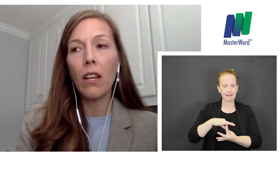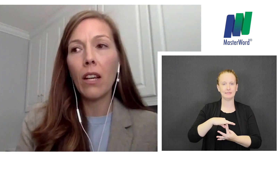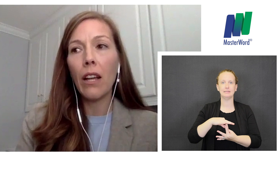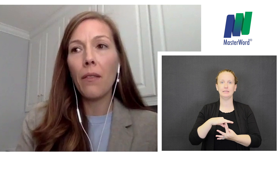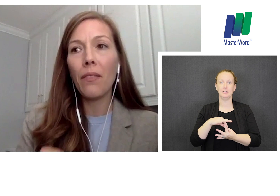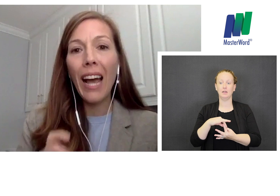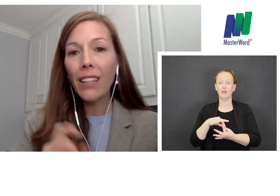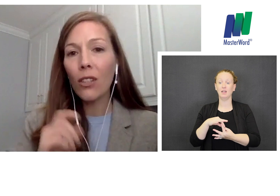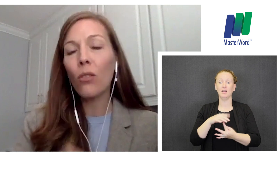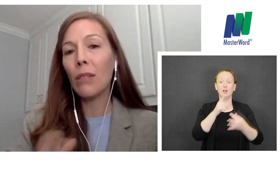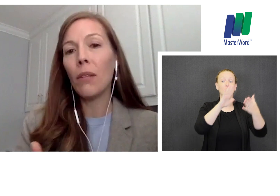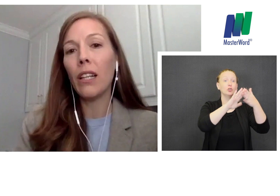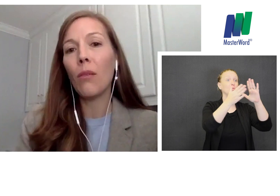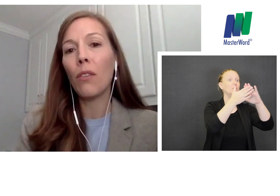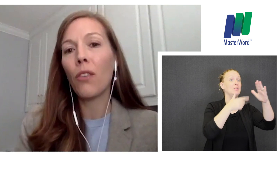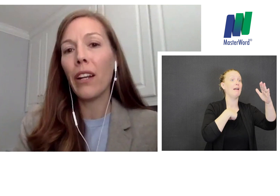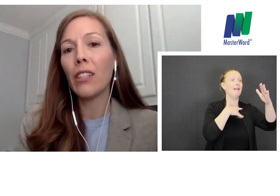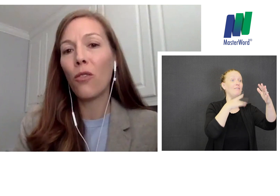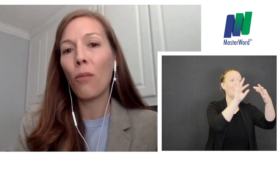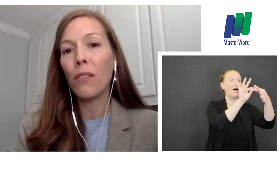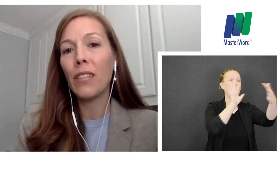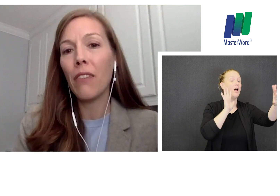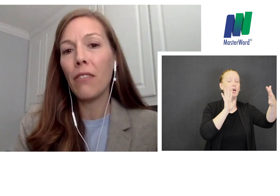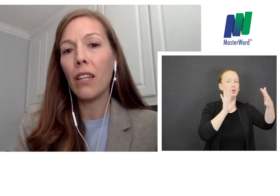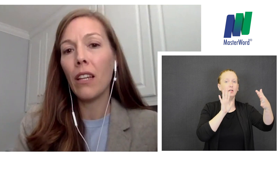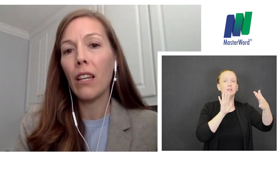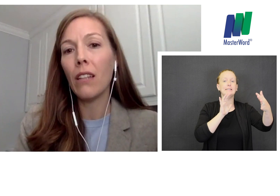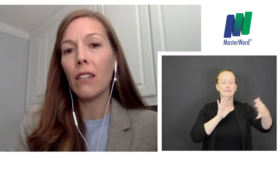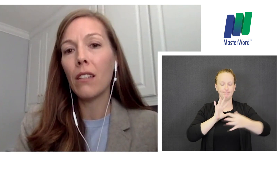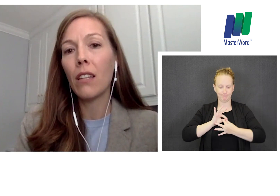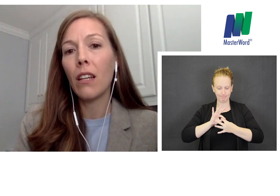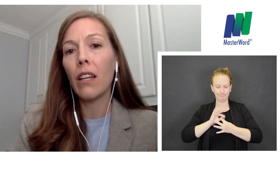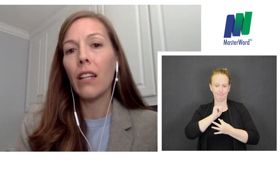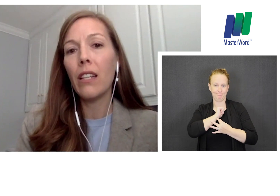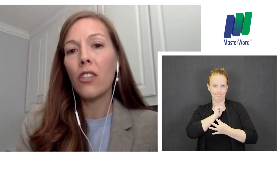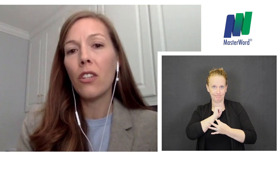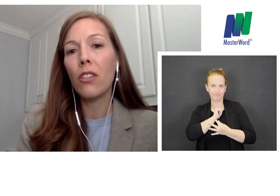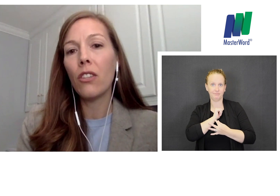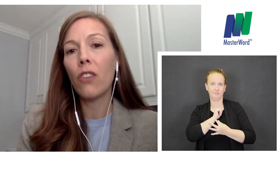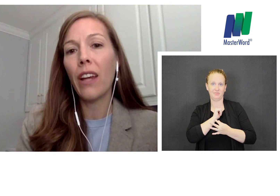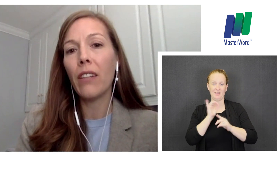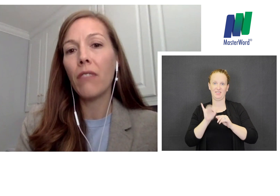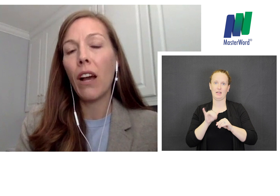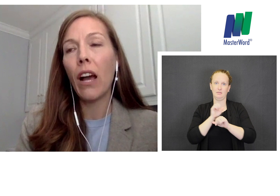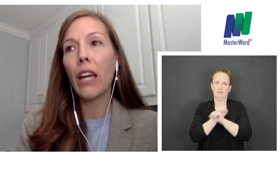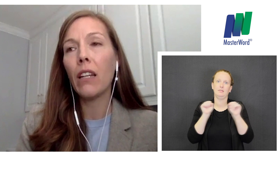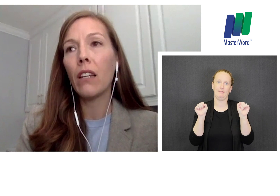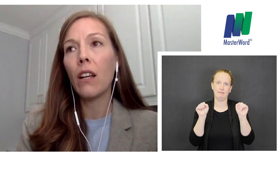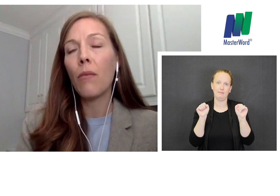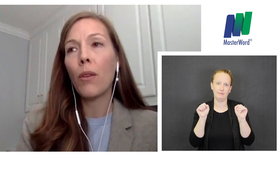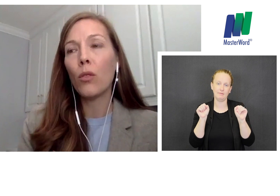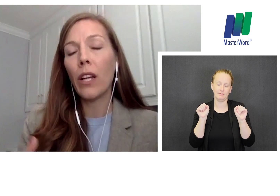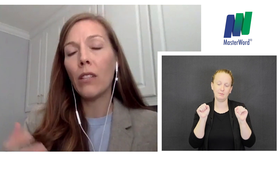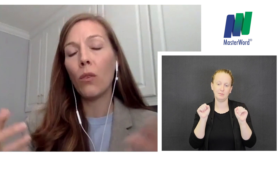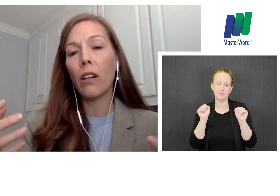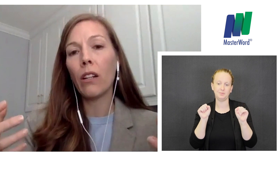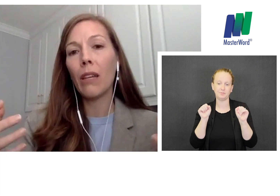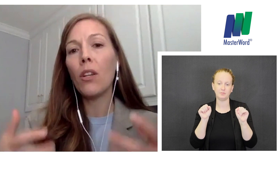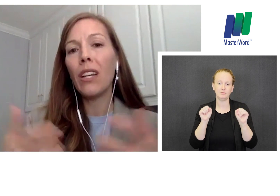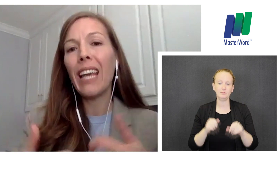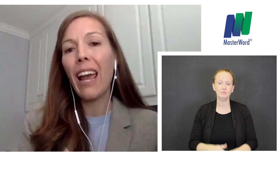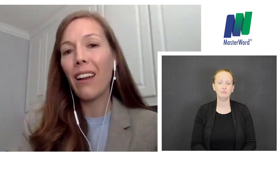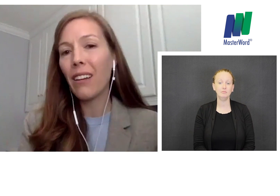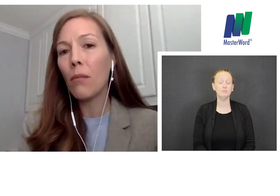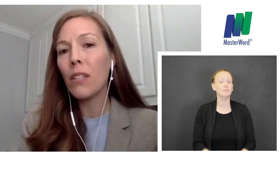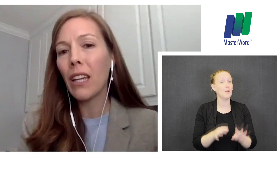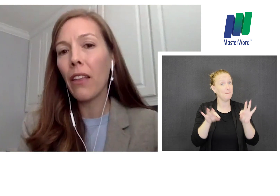waves. That's ultimately where the greatest form of safety is, in addition to trying to find those ways where